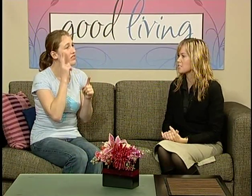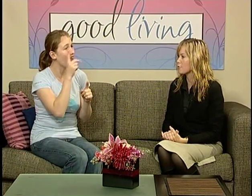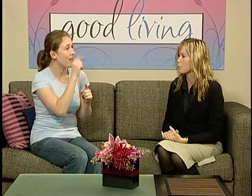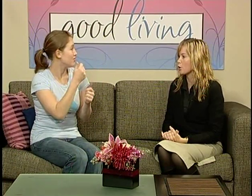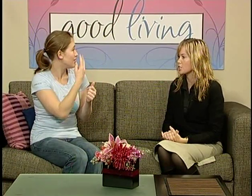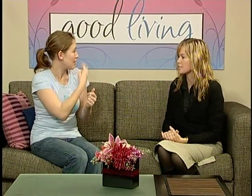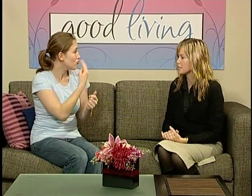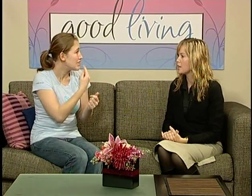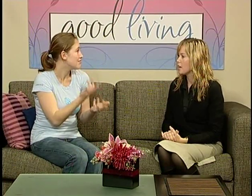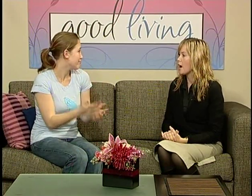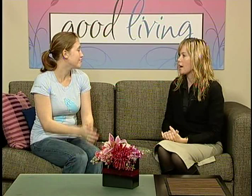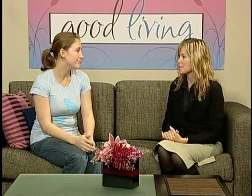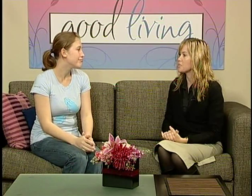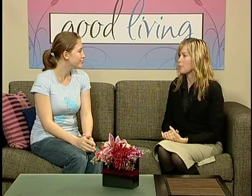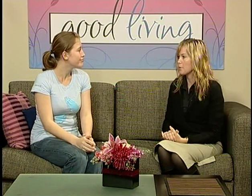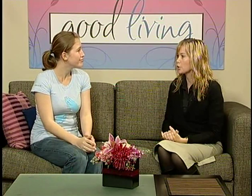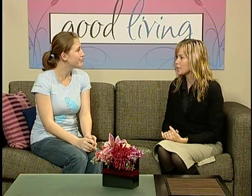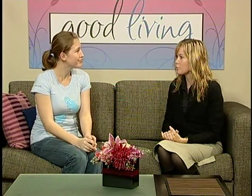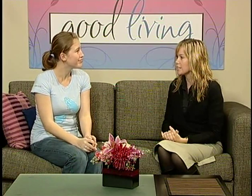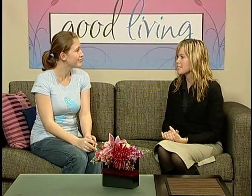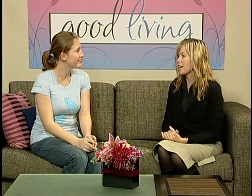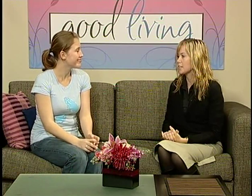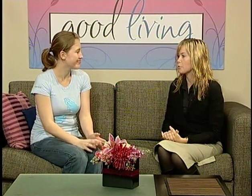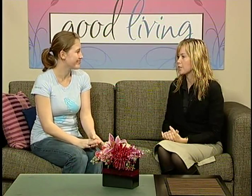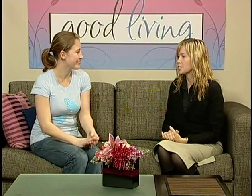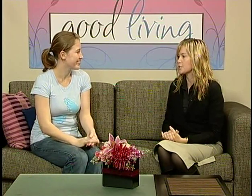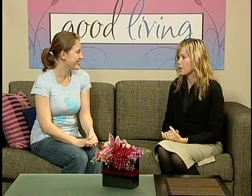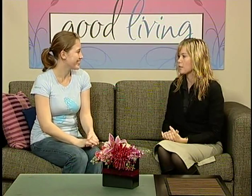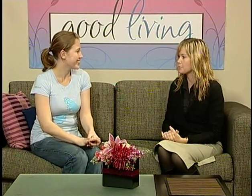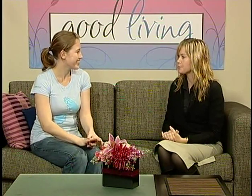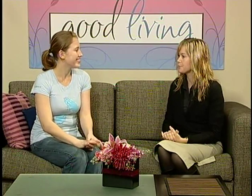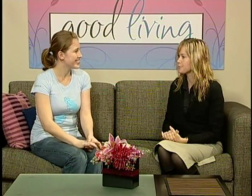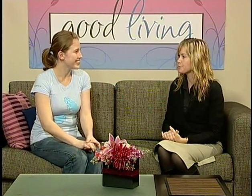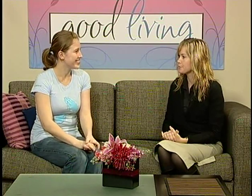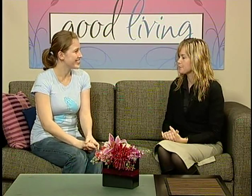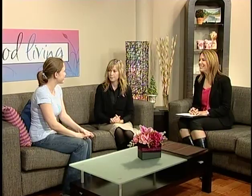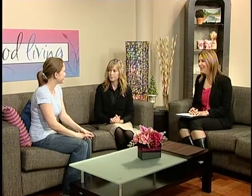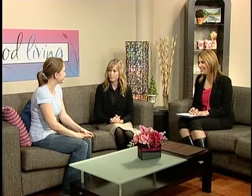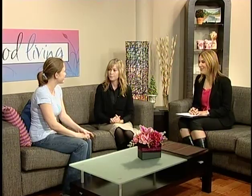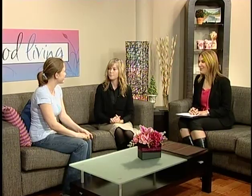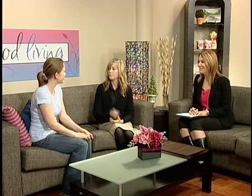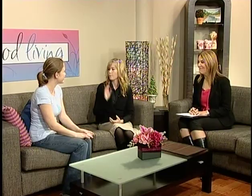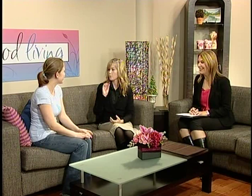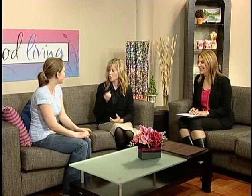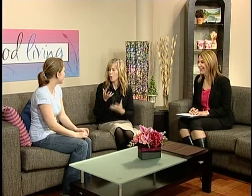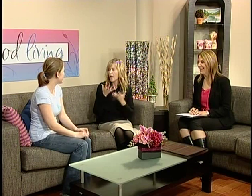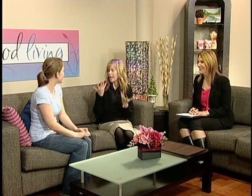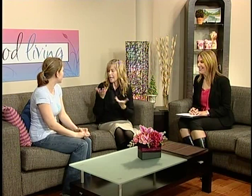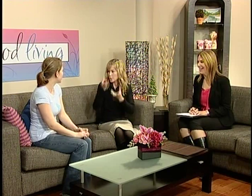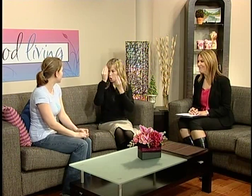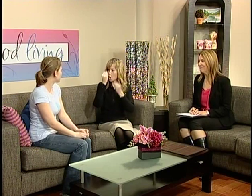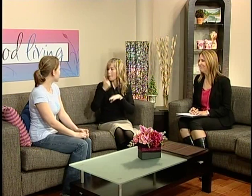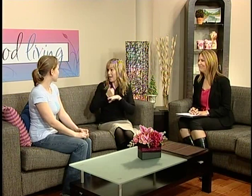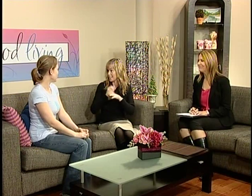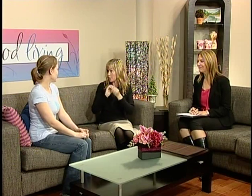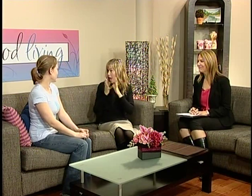there's different approaches. Some deaf people are good lip readers and they can lip read you as well. Okay, so let's learn some basic sign language